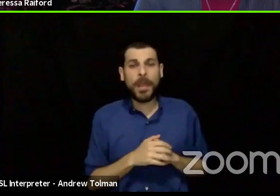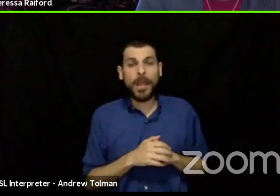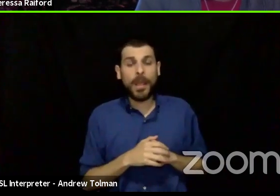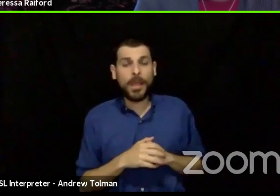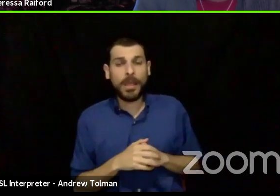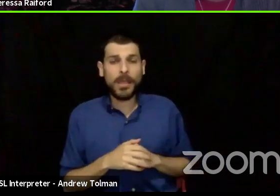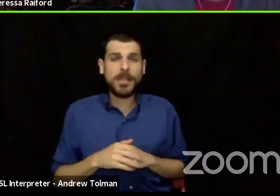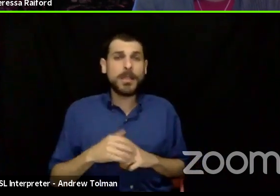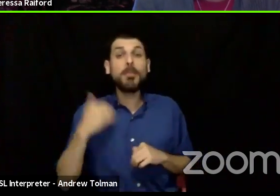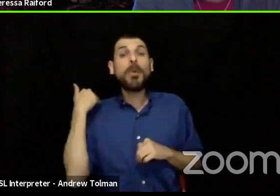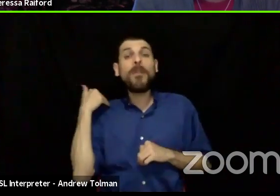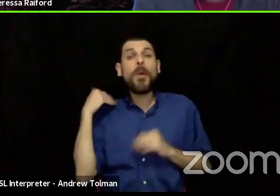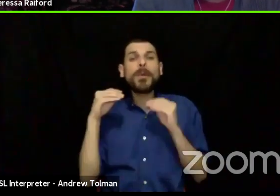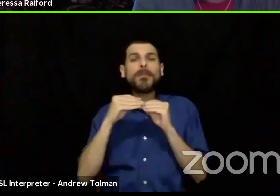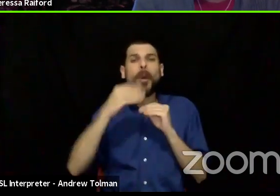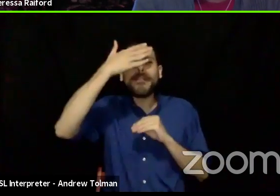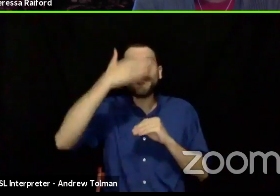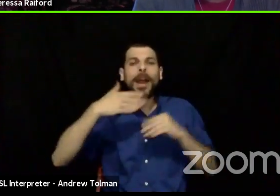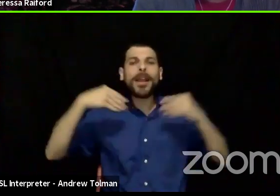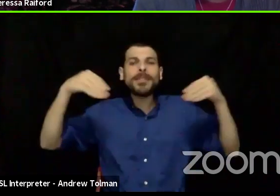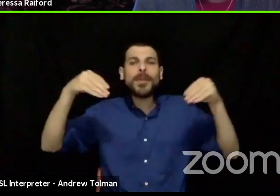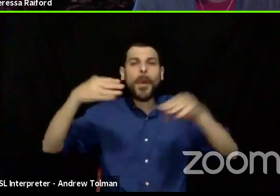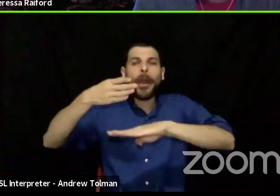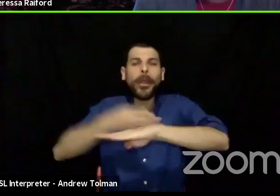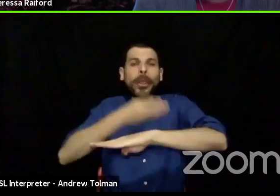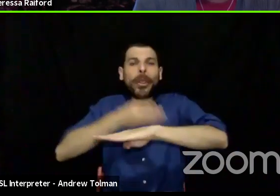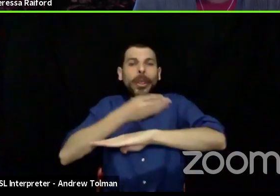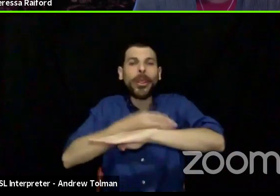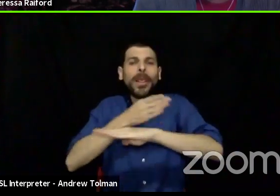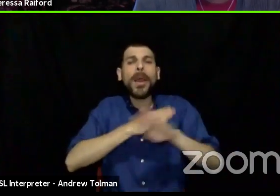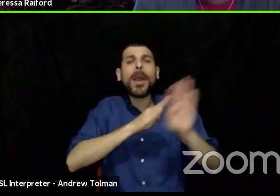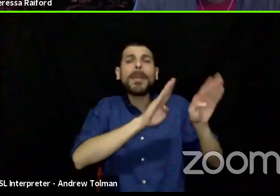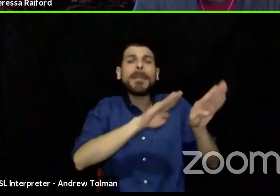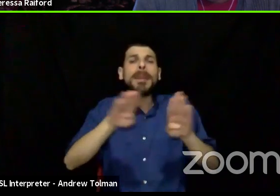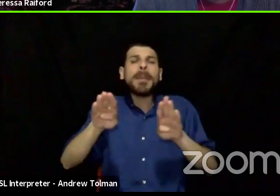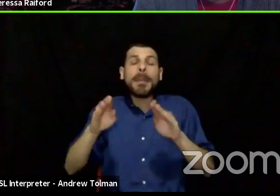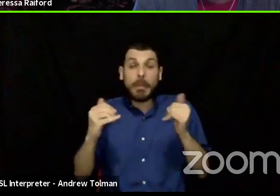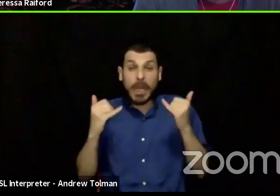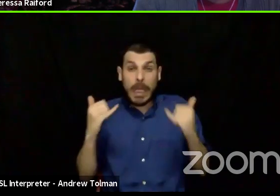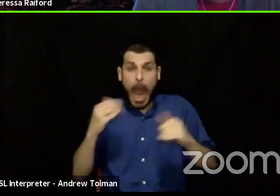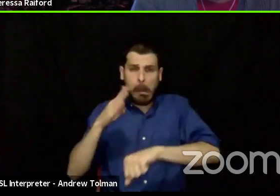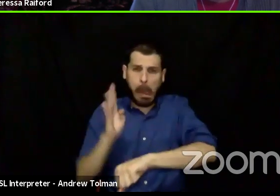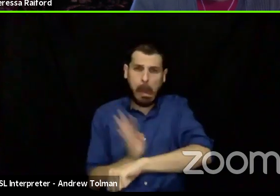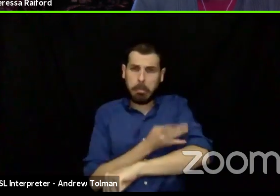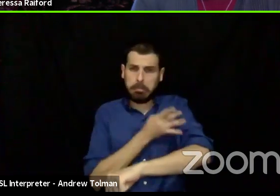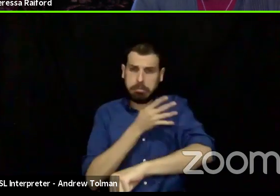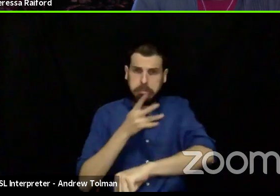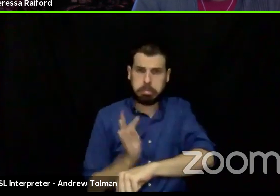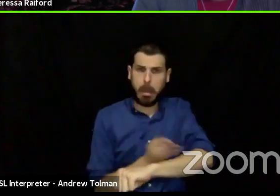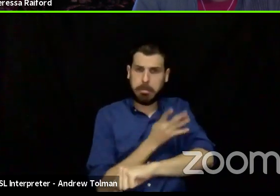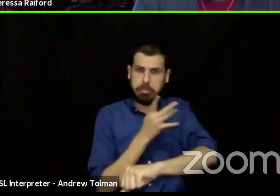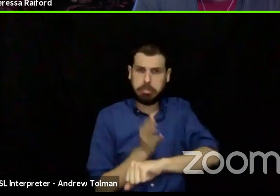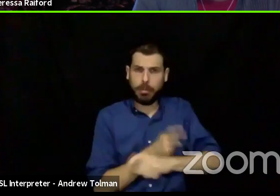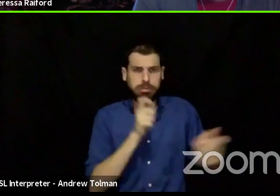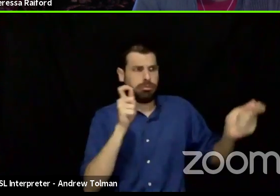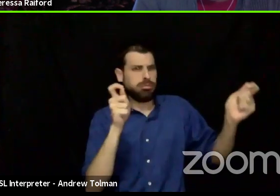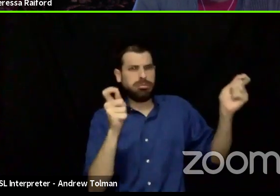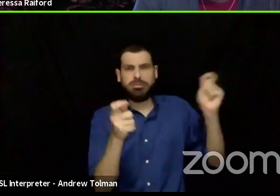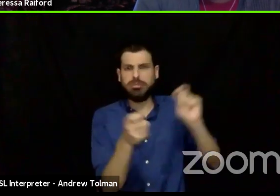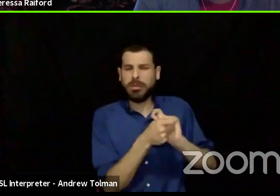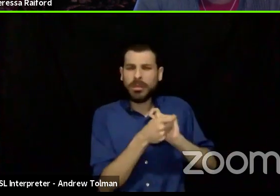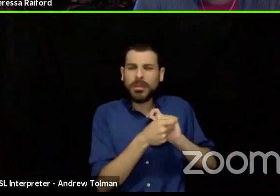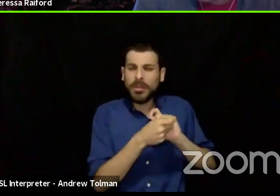storefront repairs. It didn't look as massive as it does now, 10 years later. But when I was trying to connect with community, when